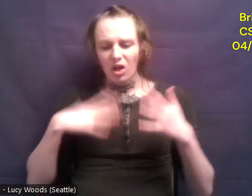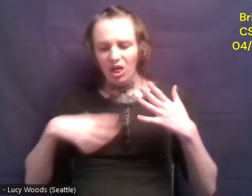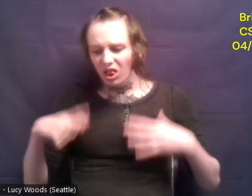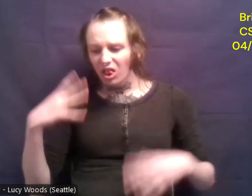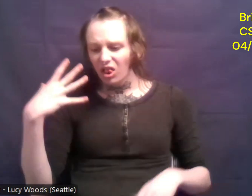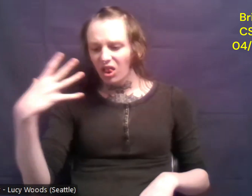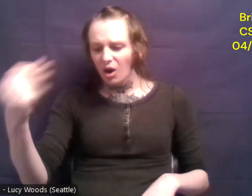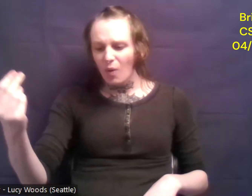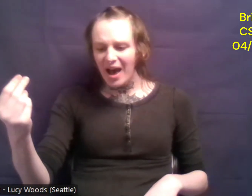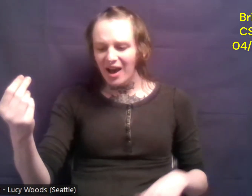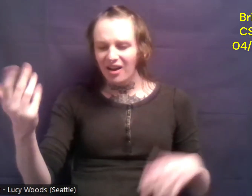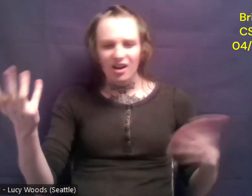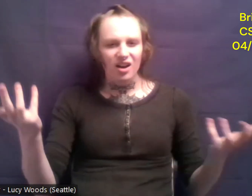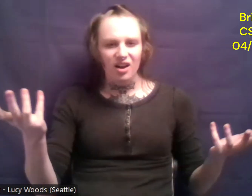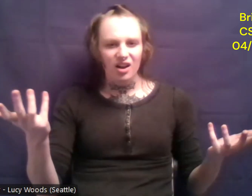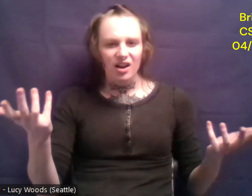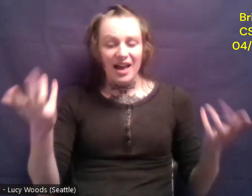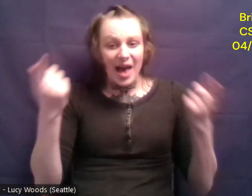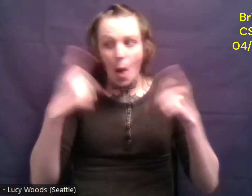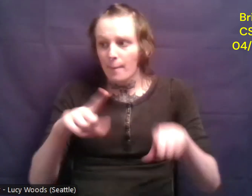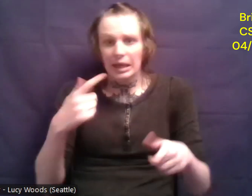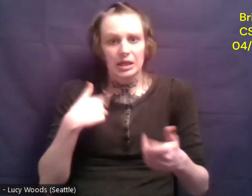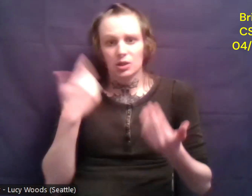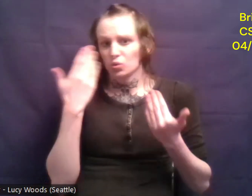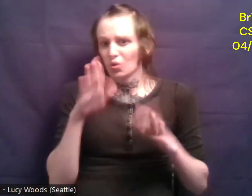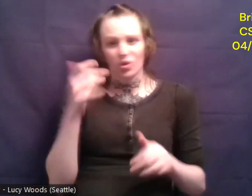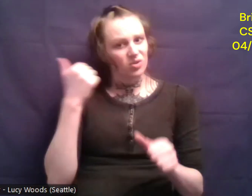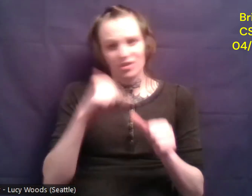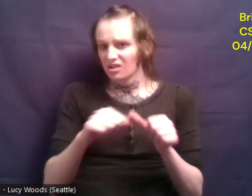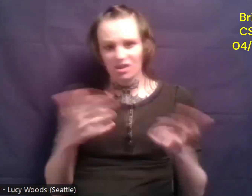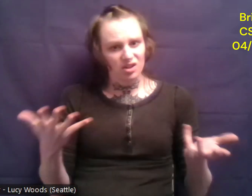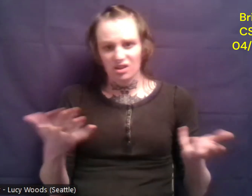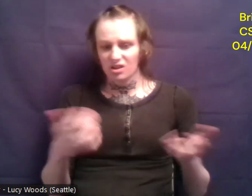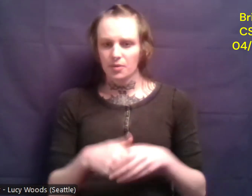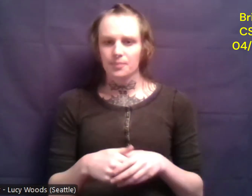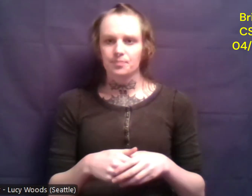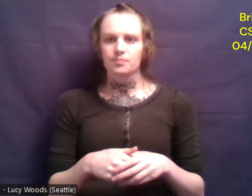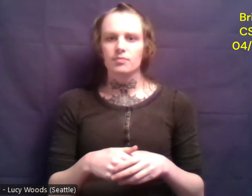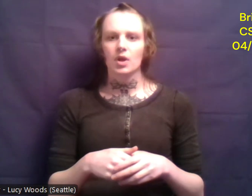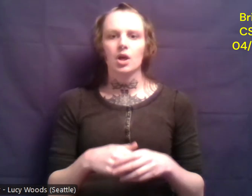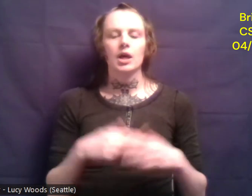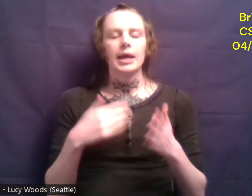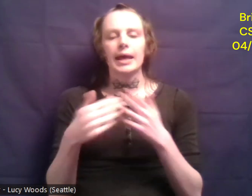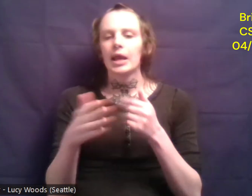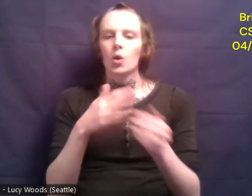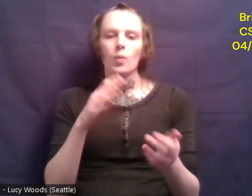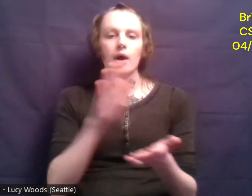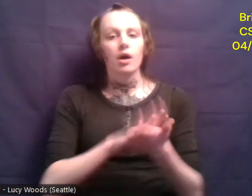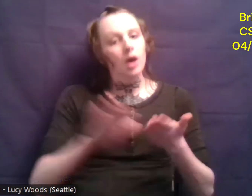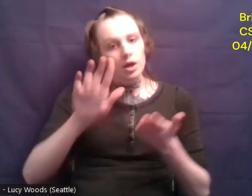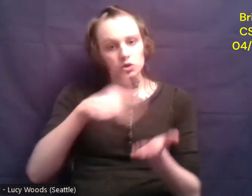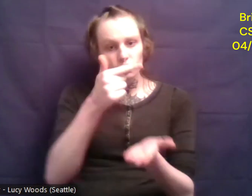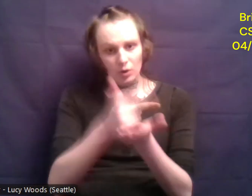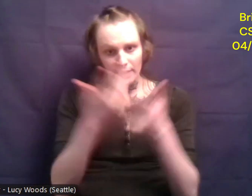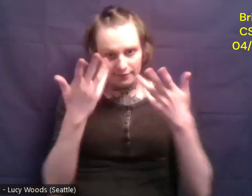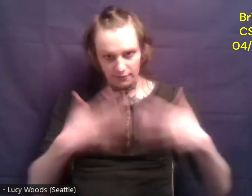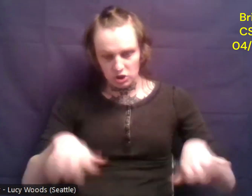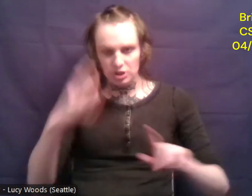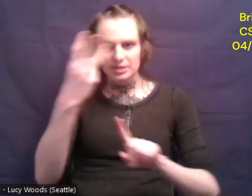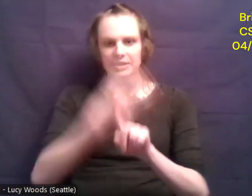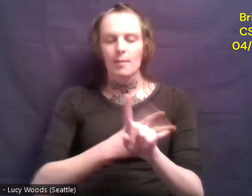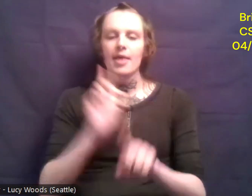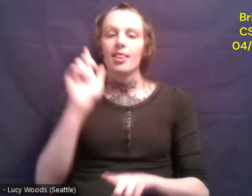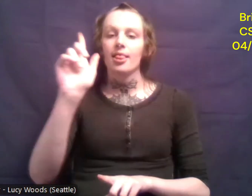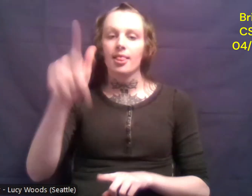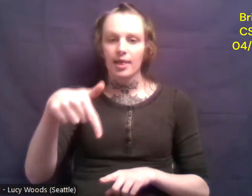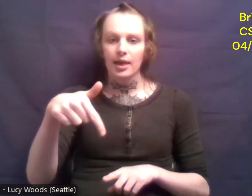things like that. But I got sober like 6 months after I graduated from college, so I had been 22 for a couple